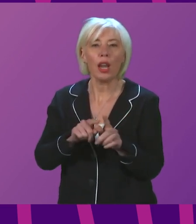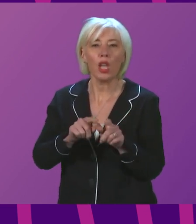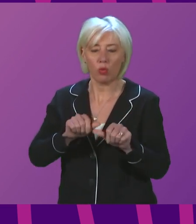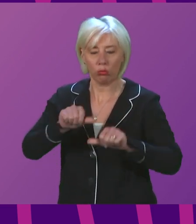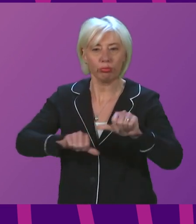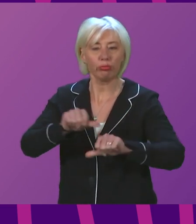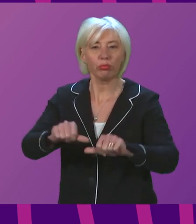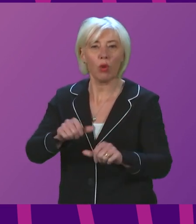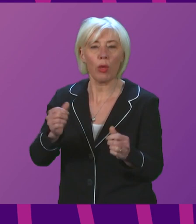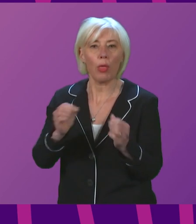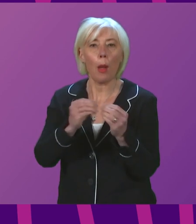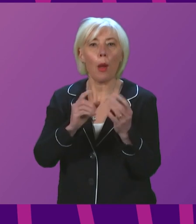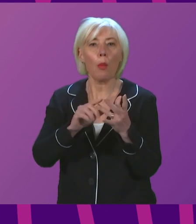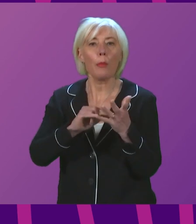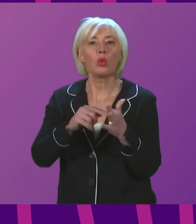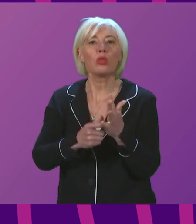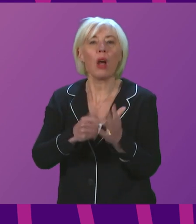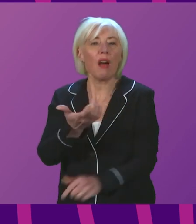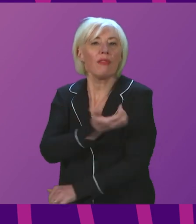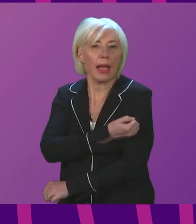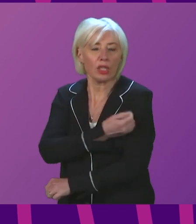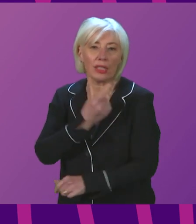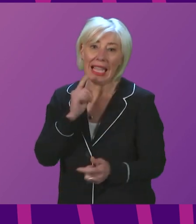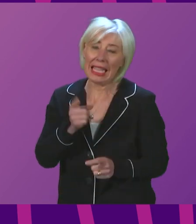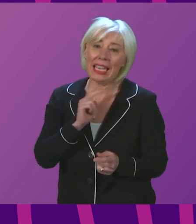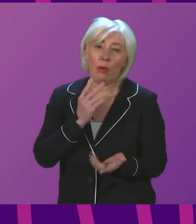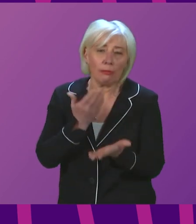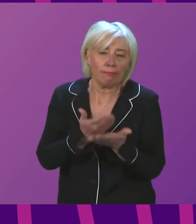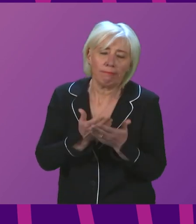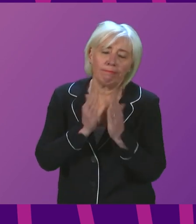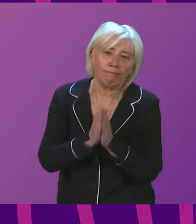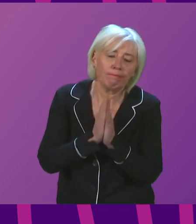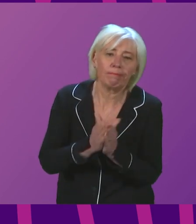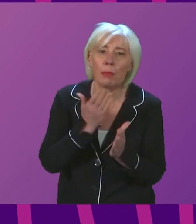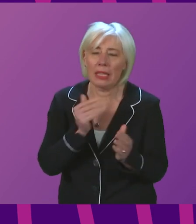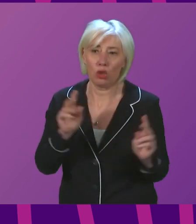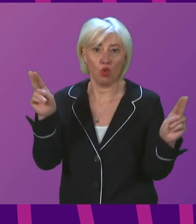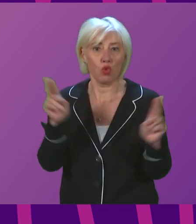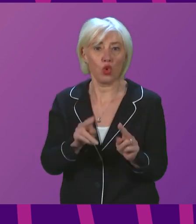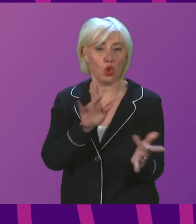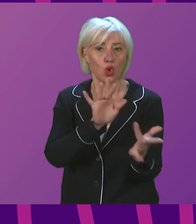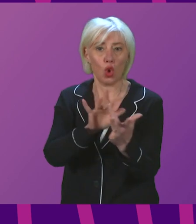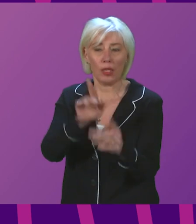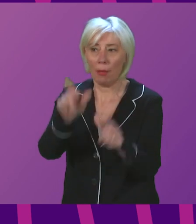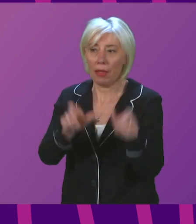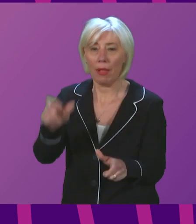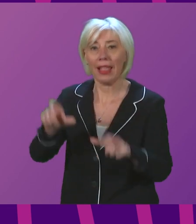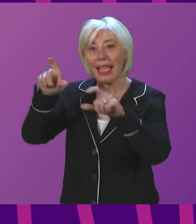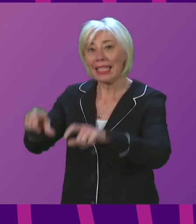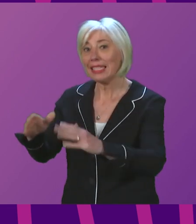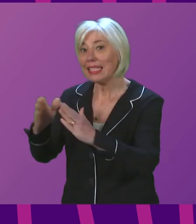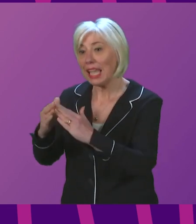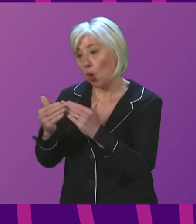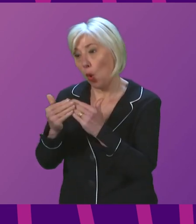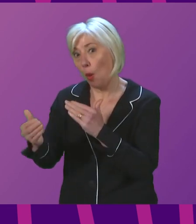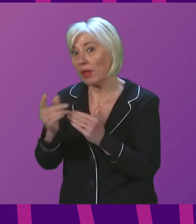booster vaccinations. I will again appeal to everyone across the country to reduce contacts and stay at home as much as possible in the run-up to